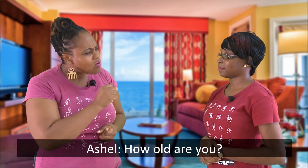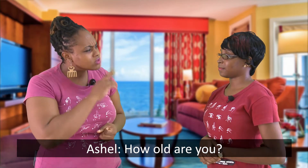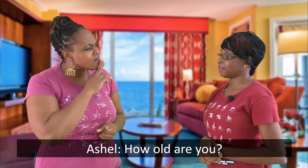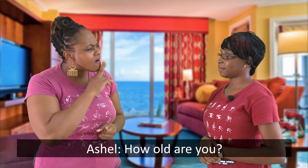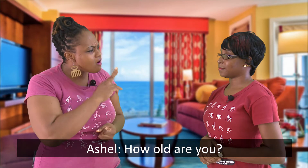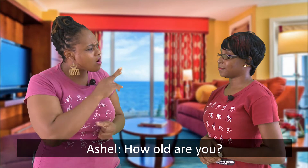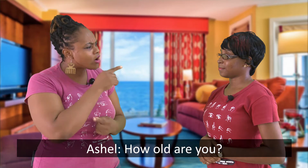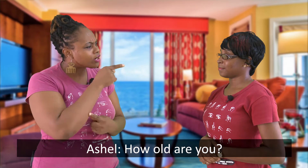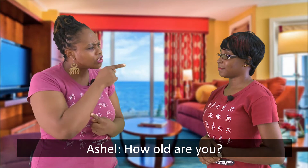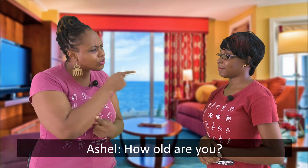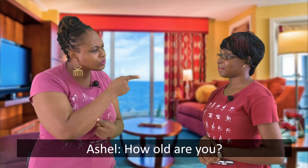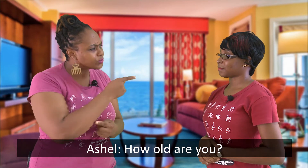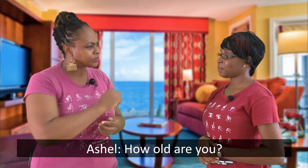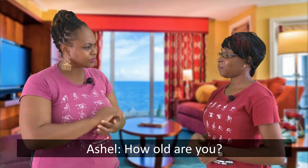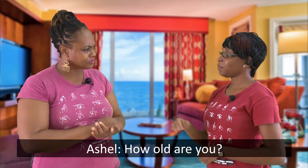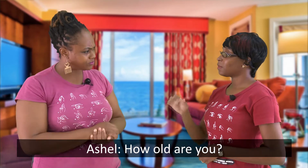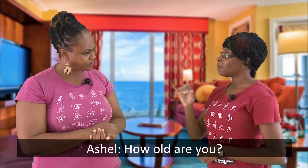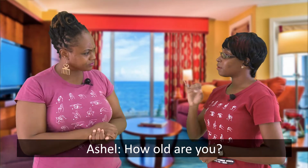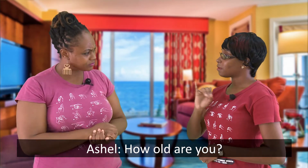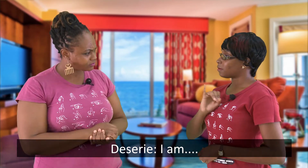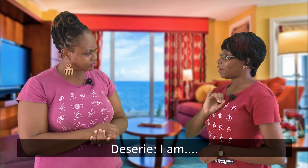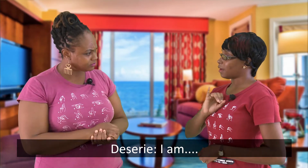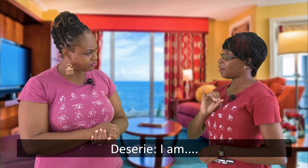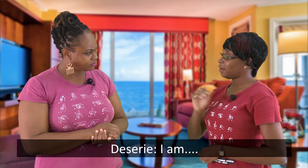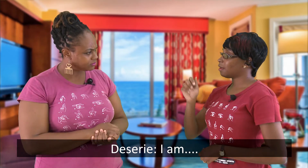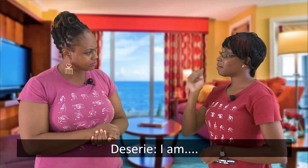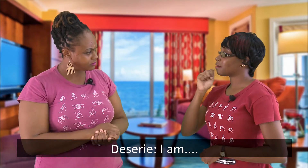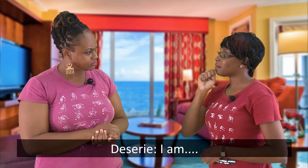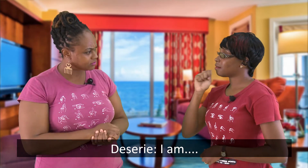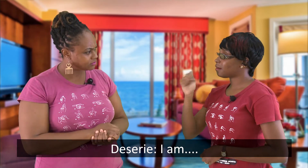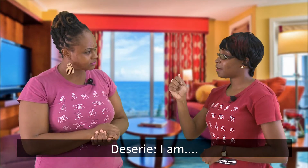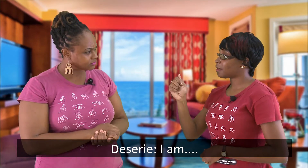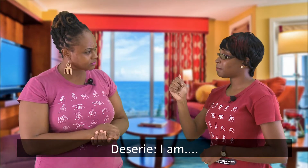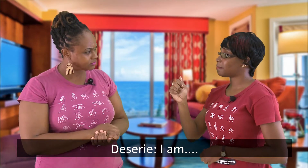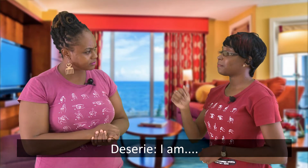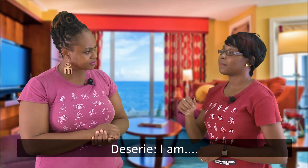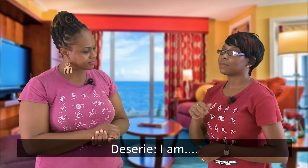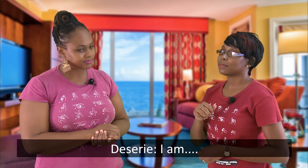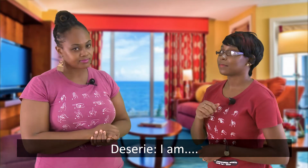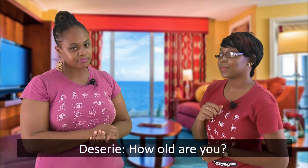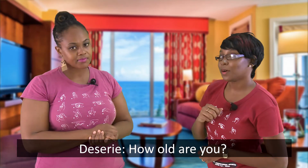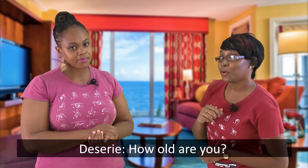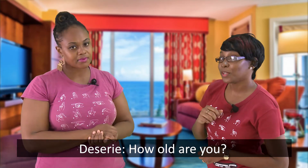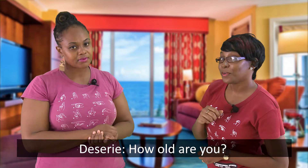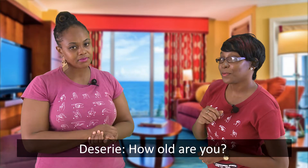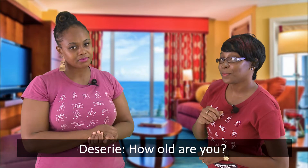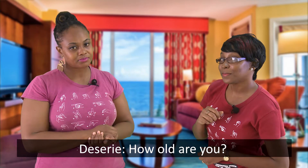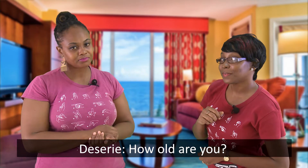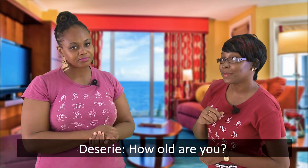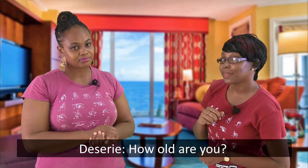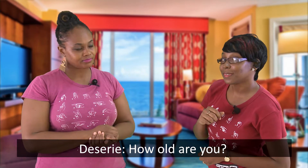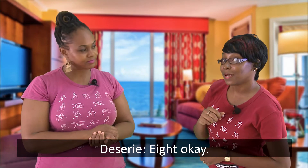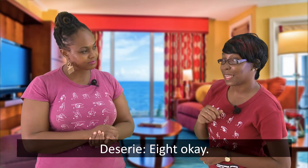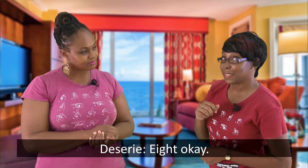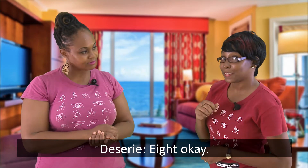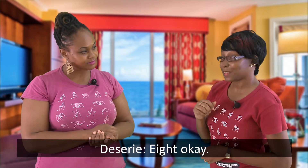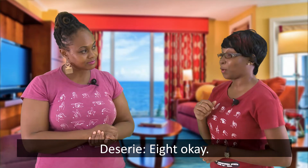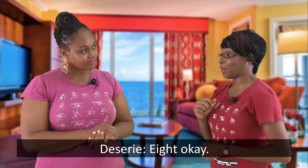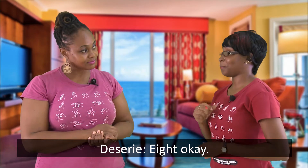are you I am how old are you it okay